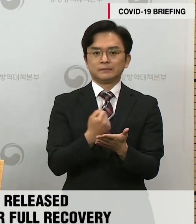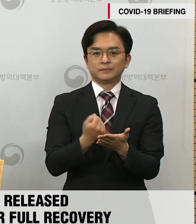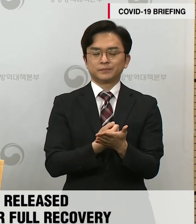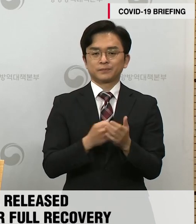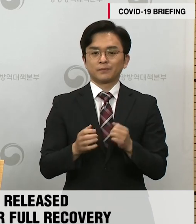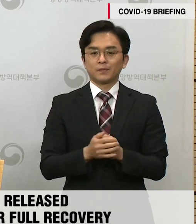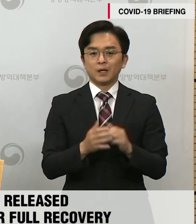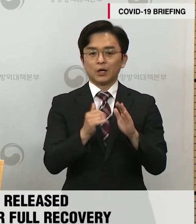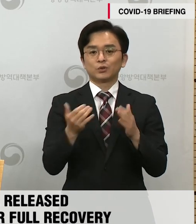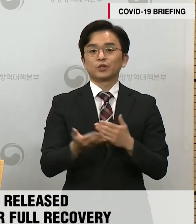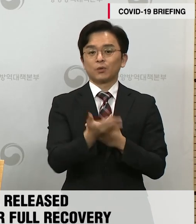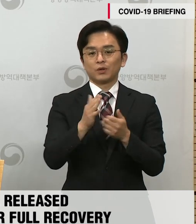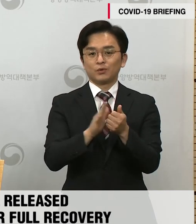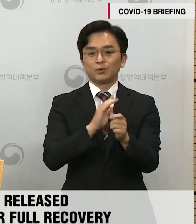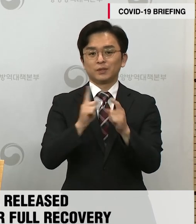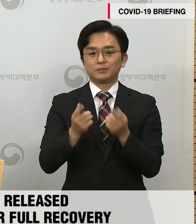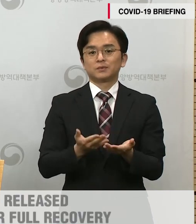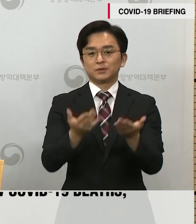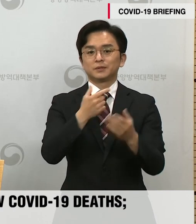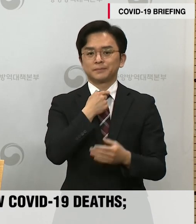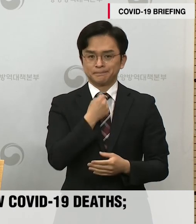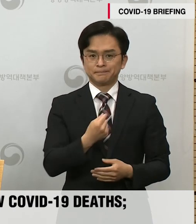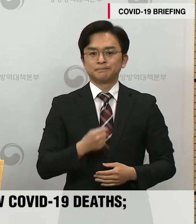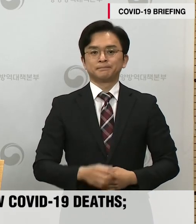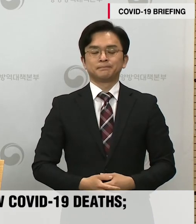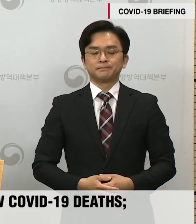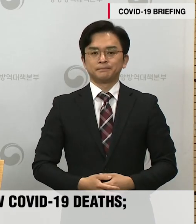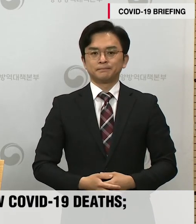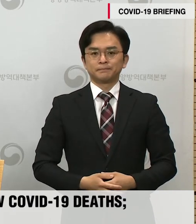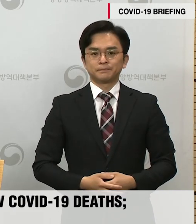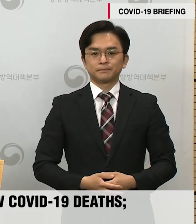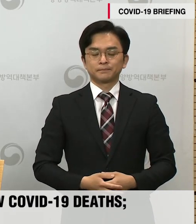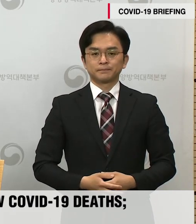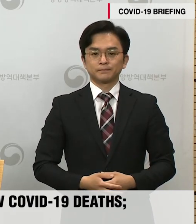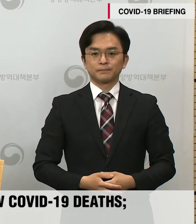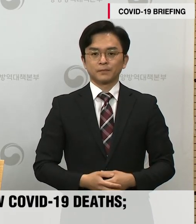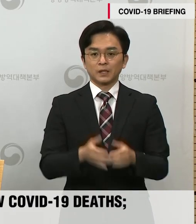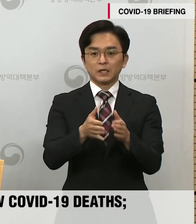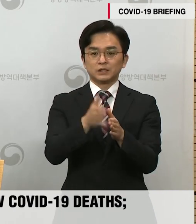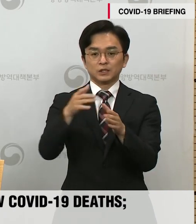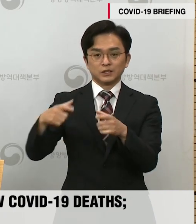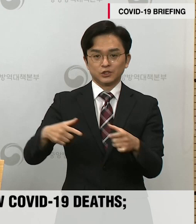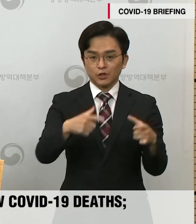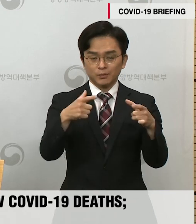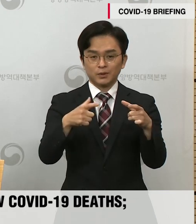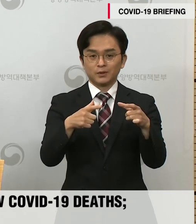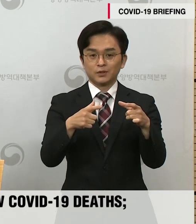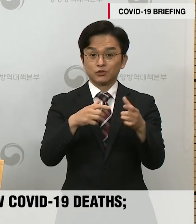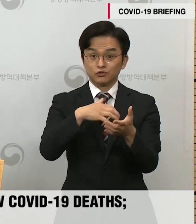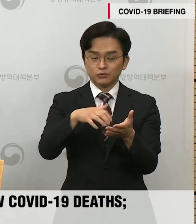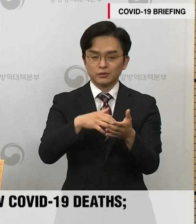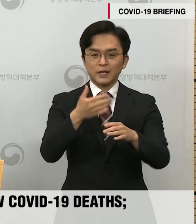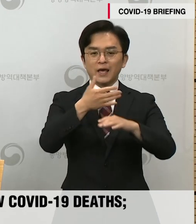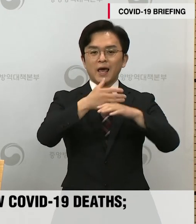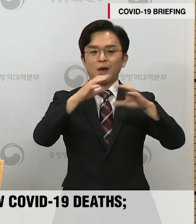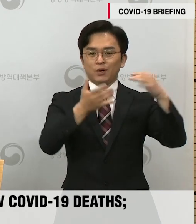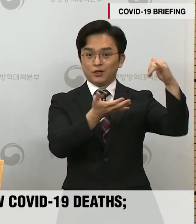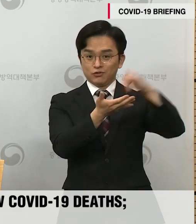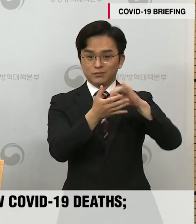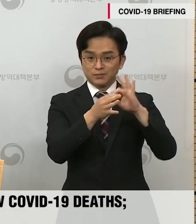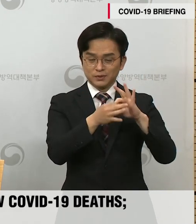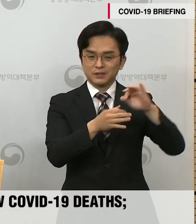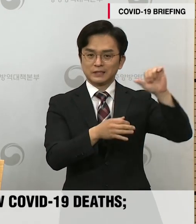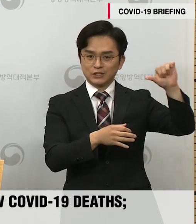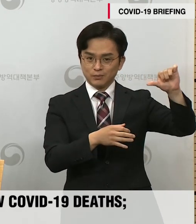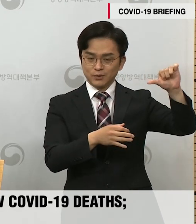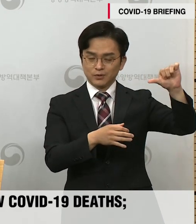and I extend my deepest condolences to the deceased and the members of the bereaved families. And the regional breakdown is as follows. We had